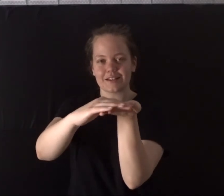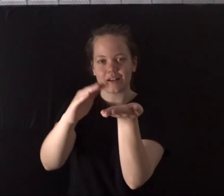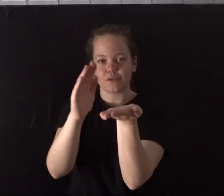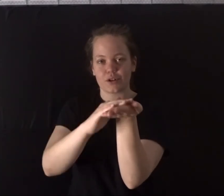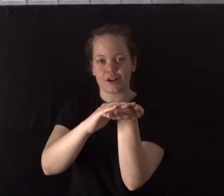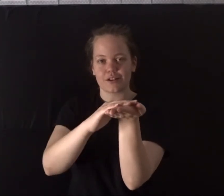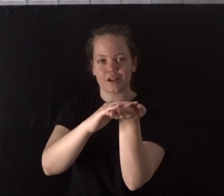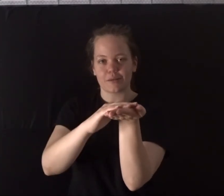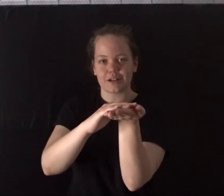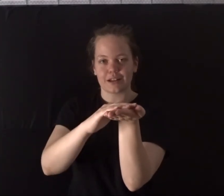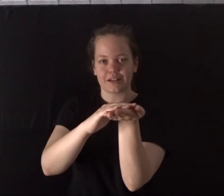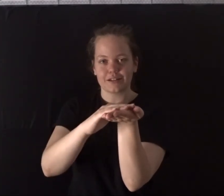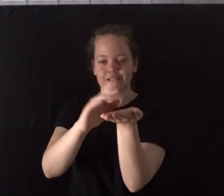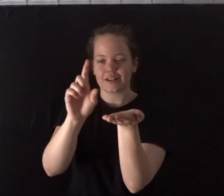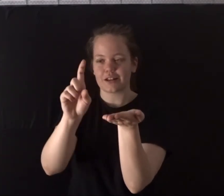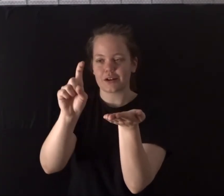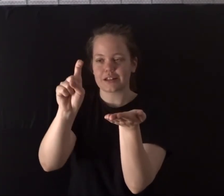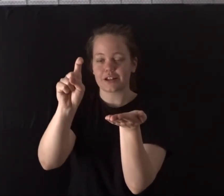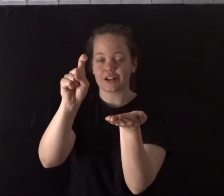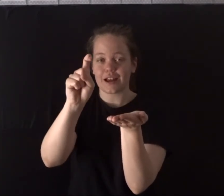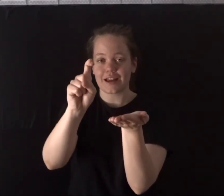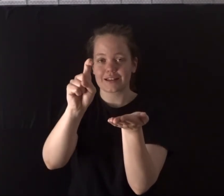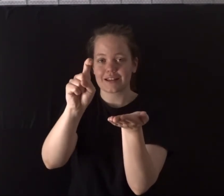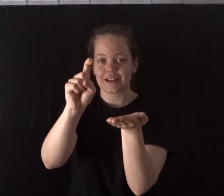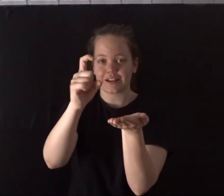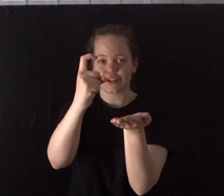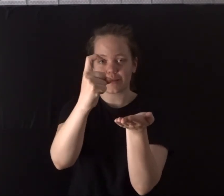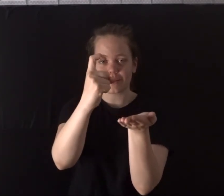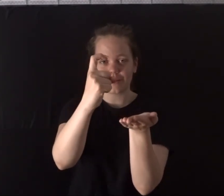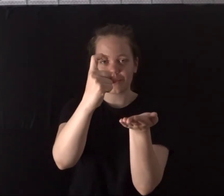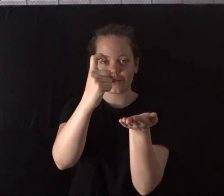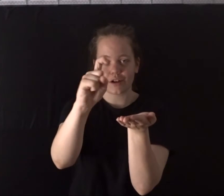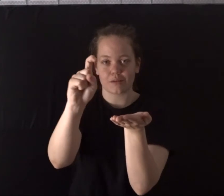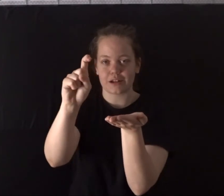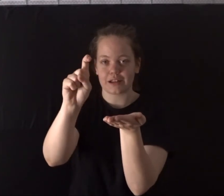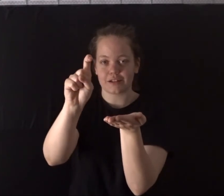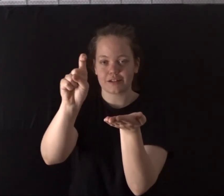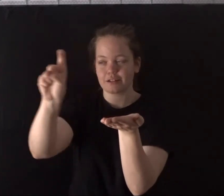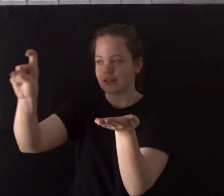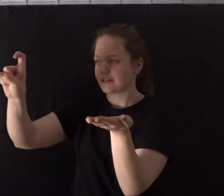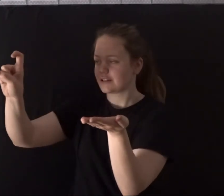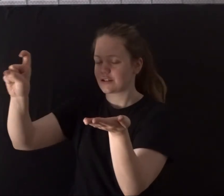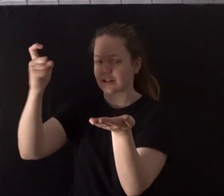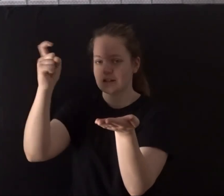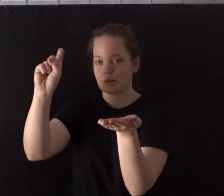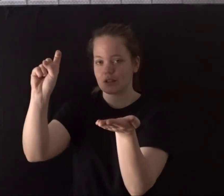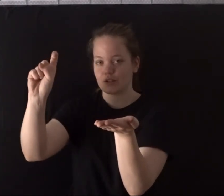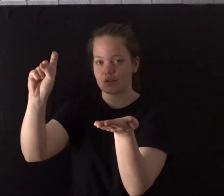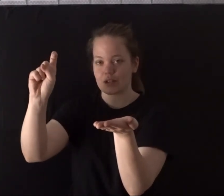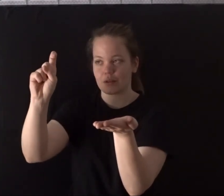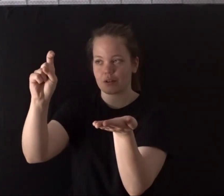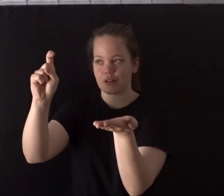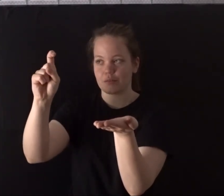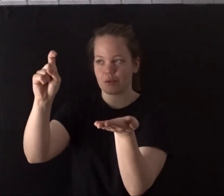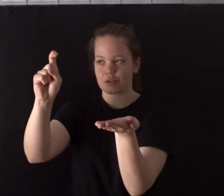of your non-dominant hand, and then you're going to take your X hand shape of your dominant hand. So that's the one you do sign with most of the